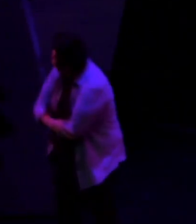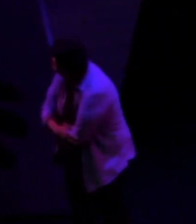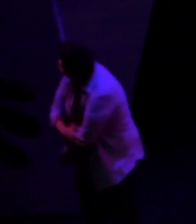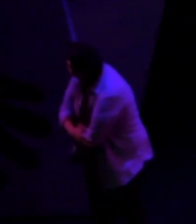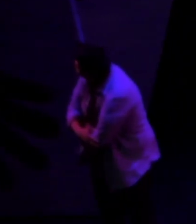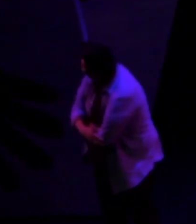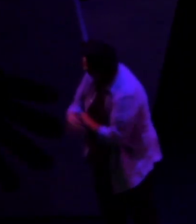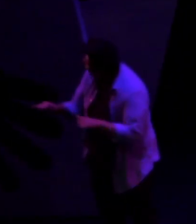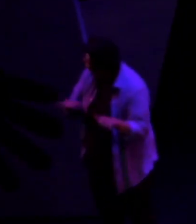over there as well.